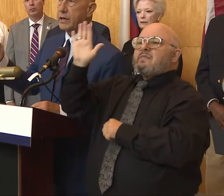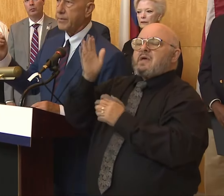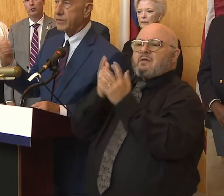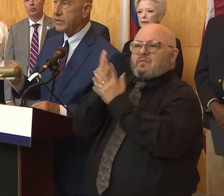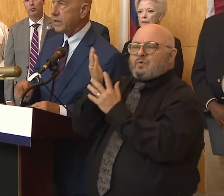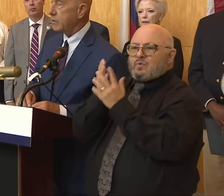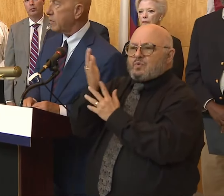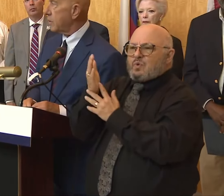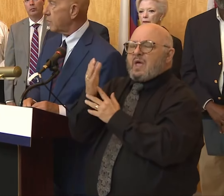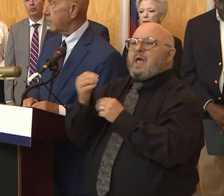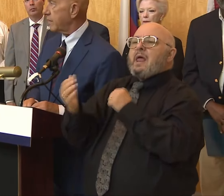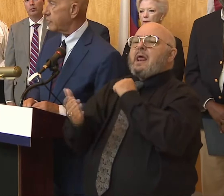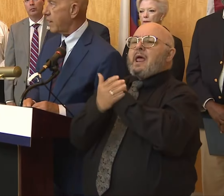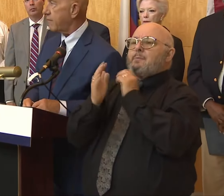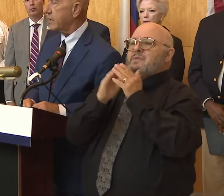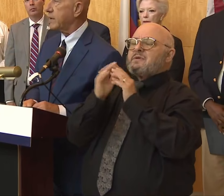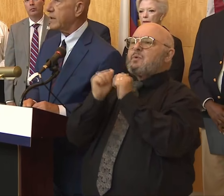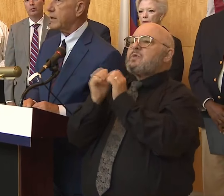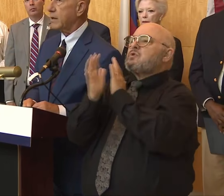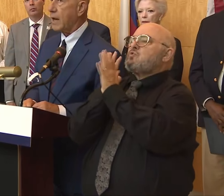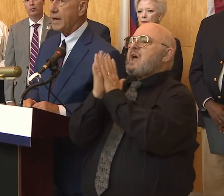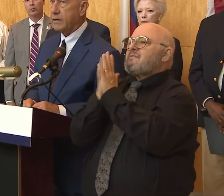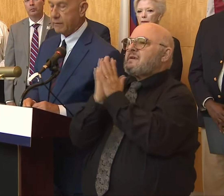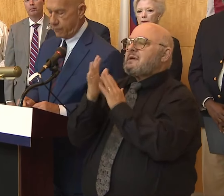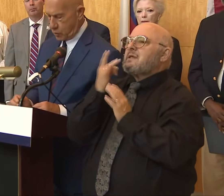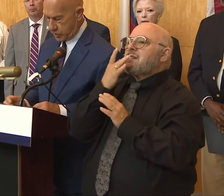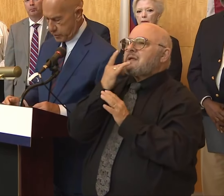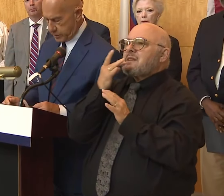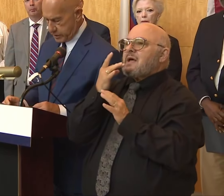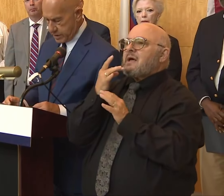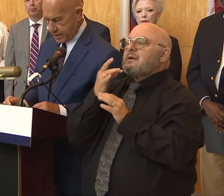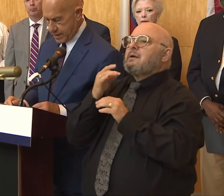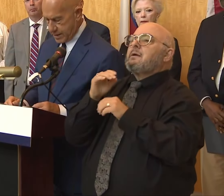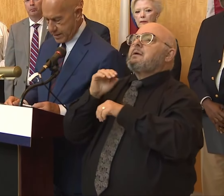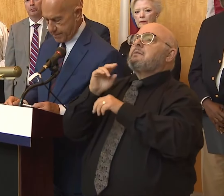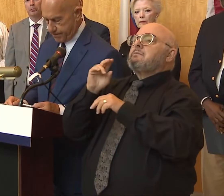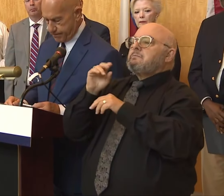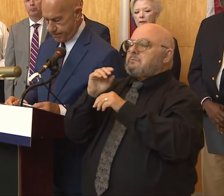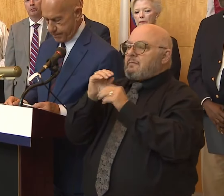and helped the city with that traffic light enforcement.